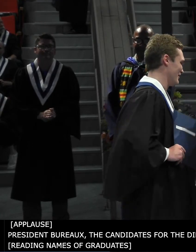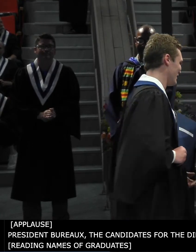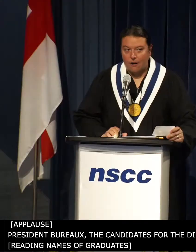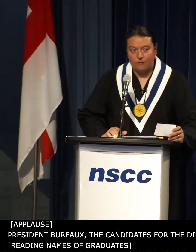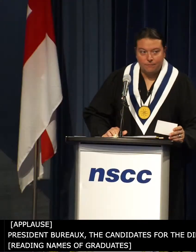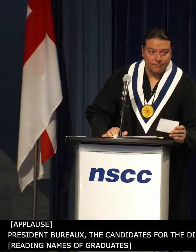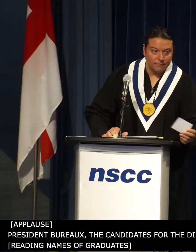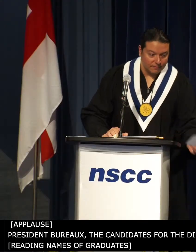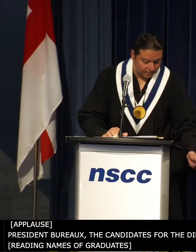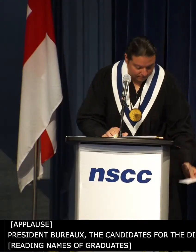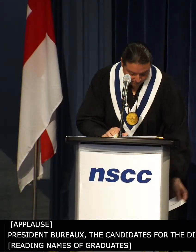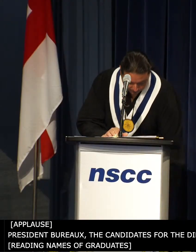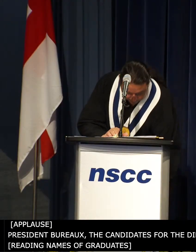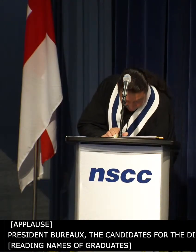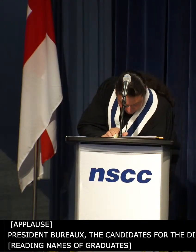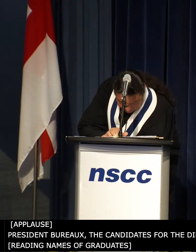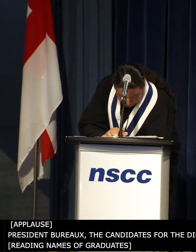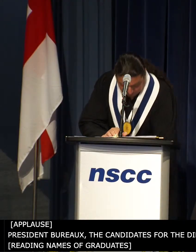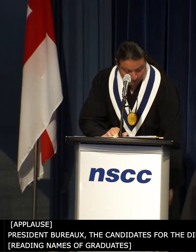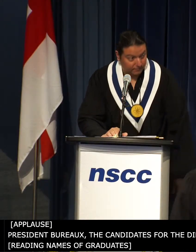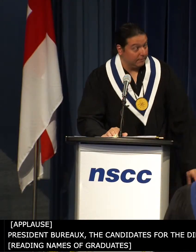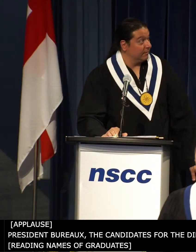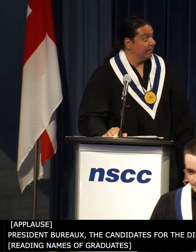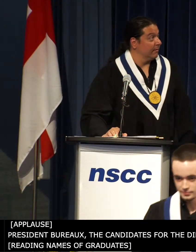Nate McLeod.